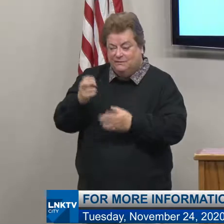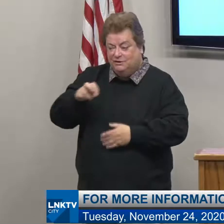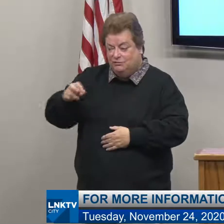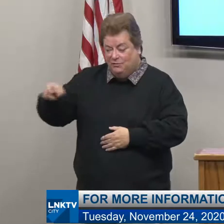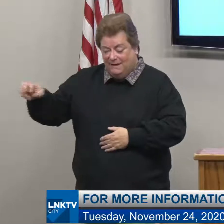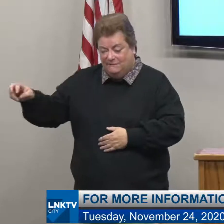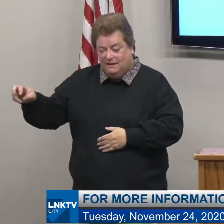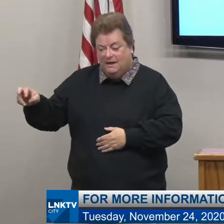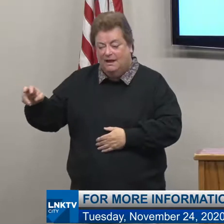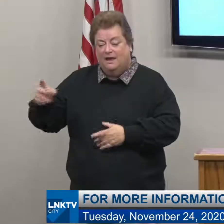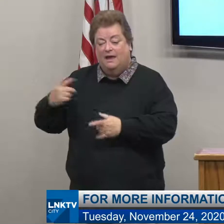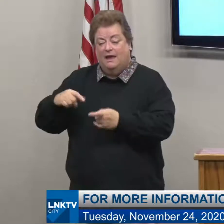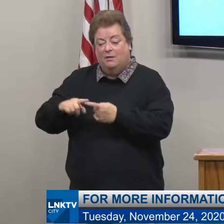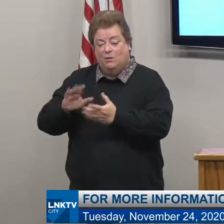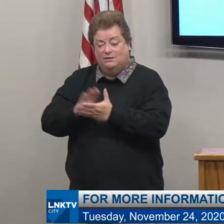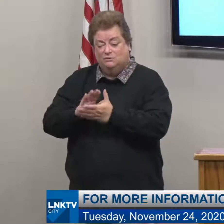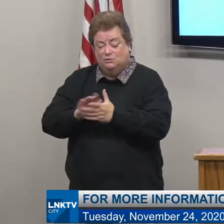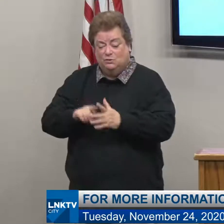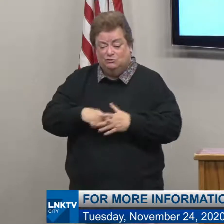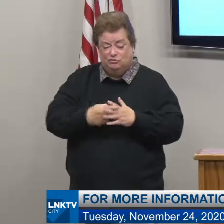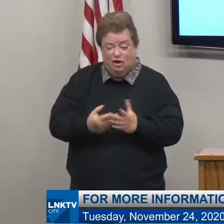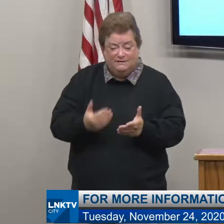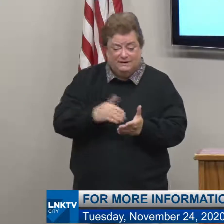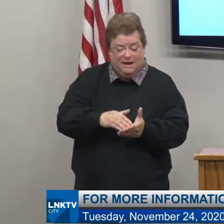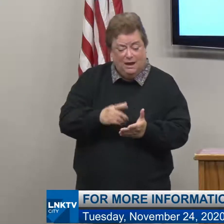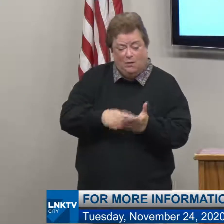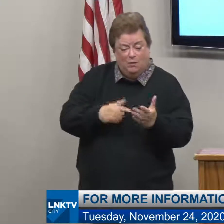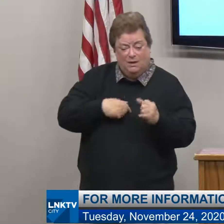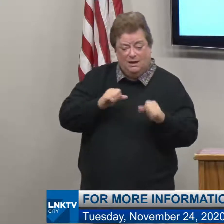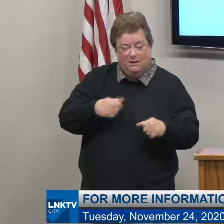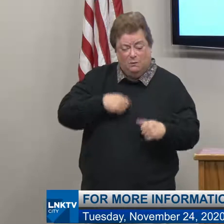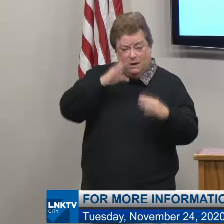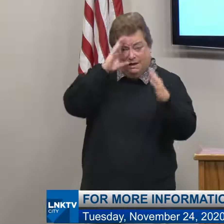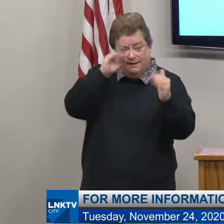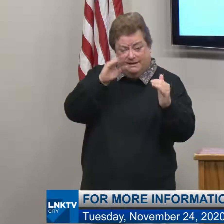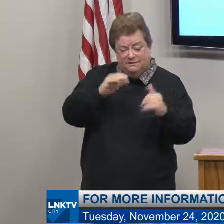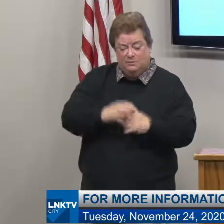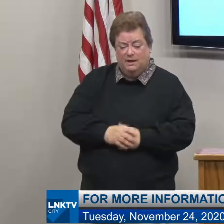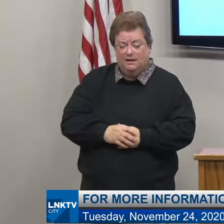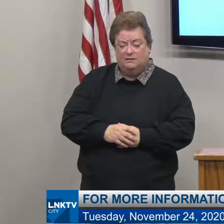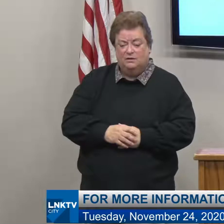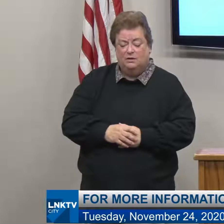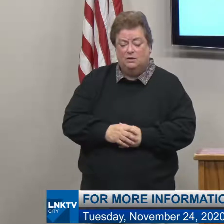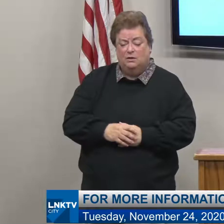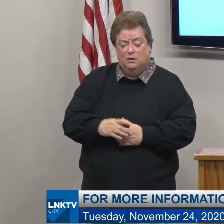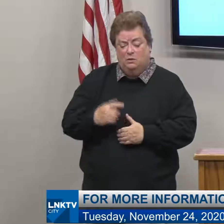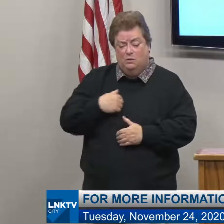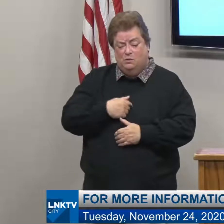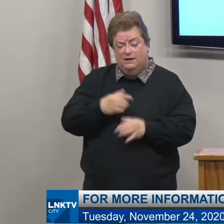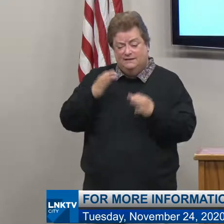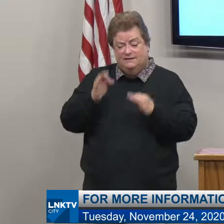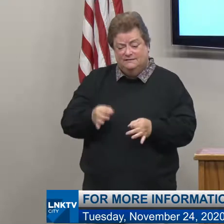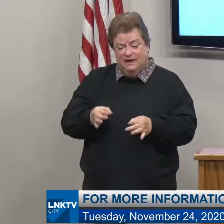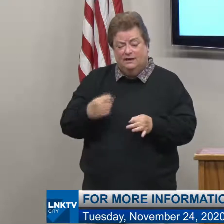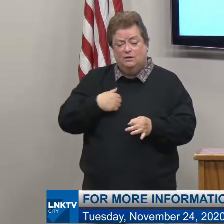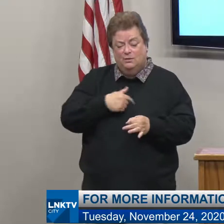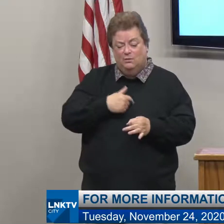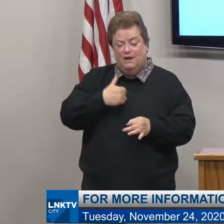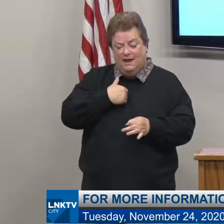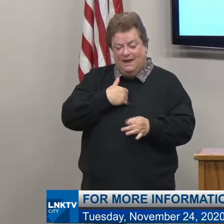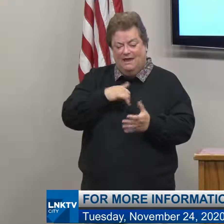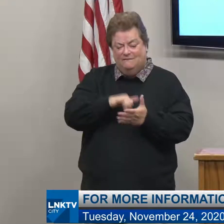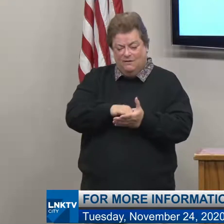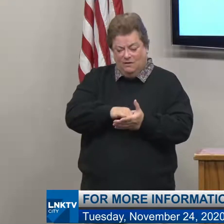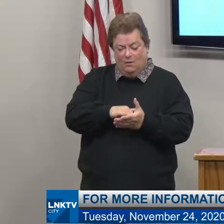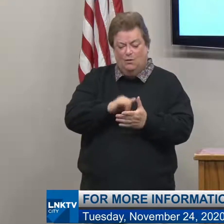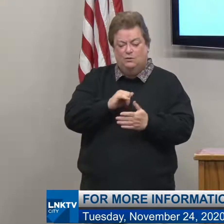expect when school comes back. And I think what the mayor said was what we came back to was that we do have these safety measures